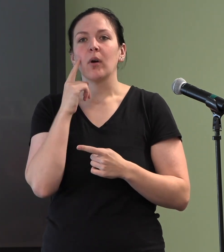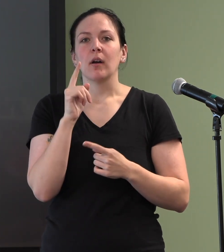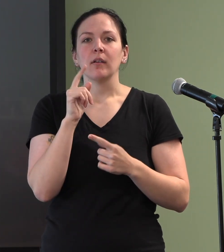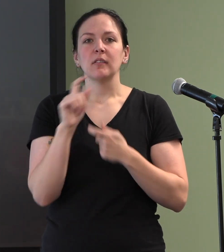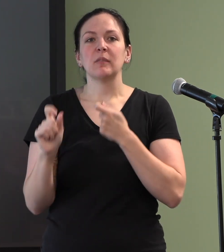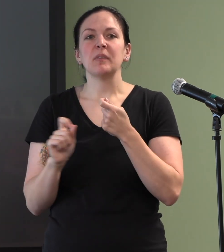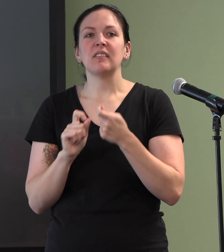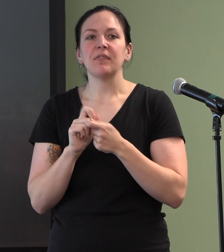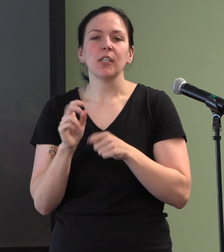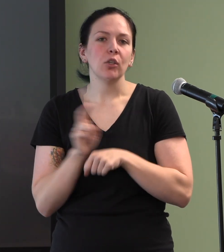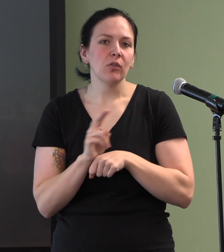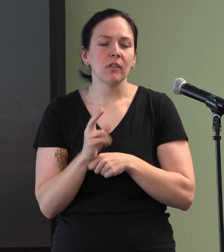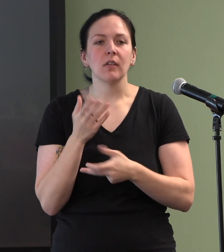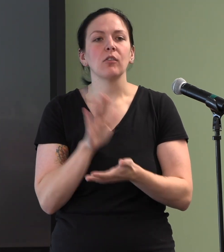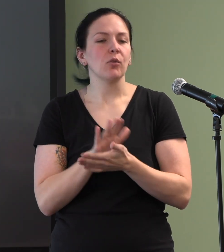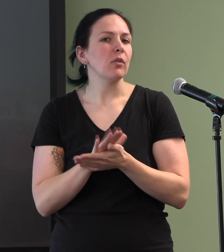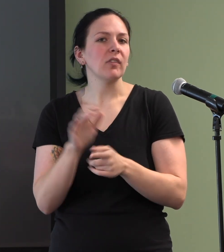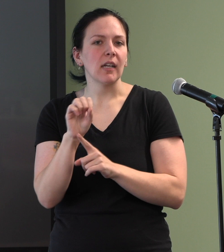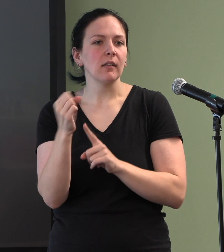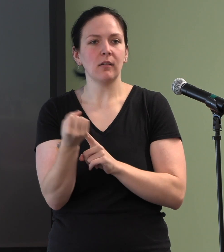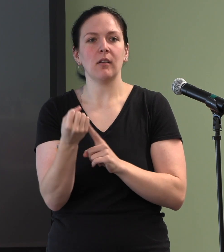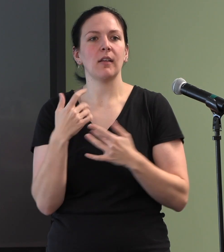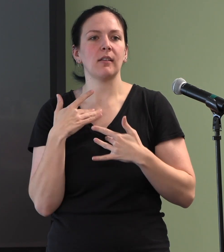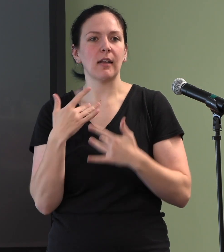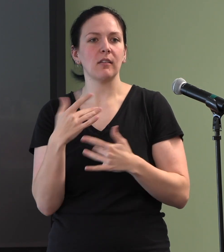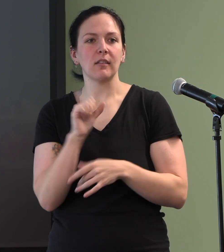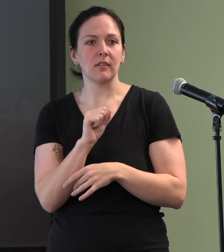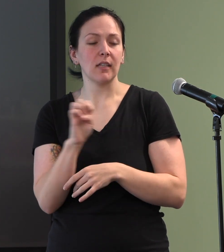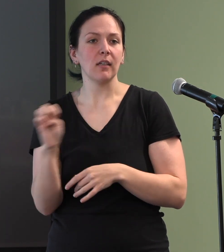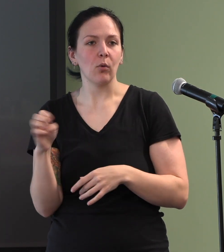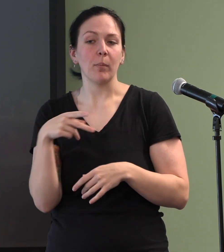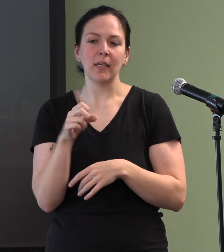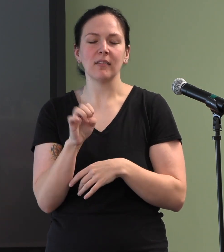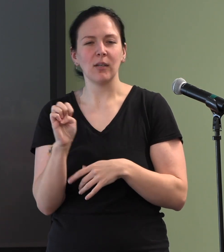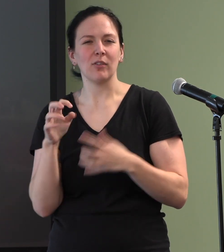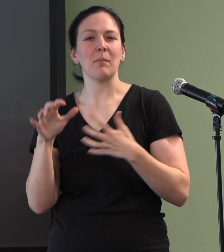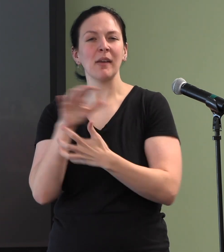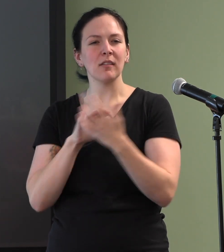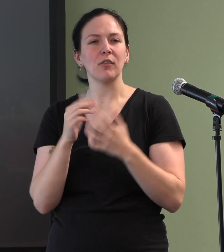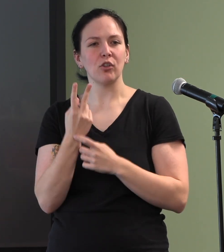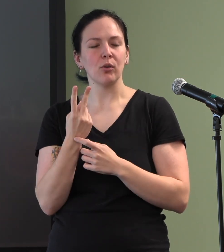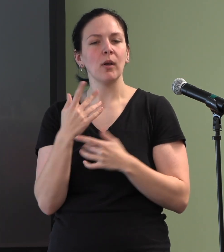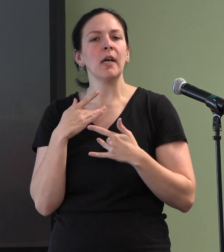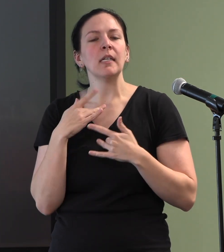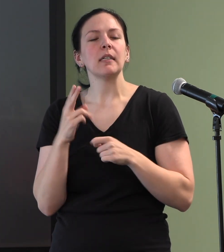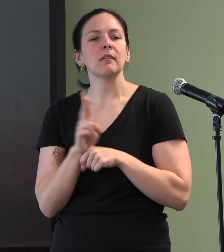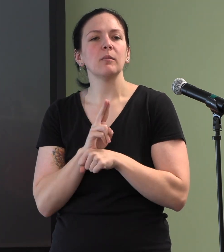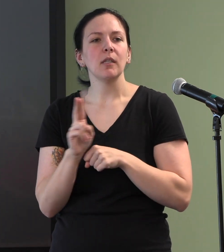For specific uses in school settings, it tends C or PSC, which is a mix of the two, tends to be